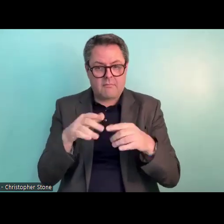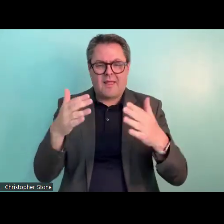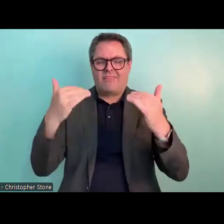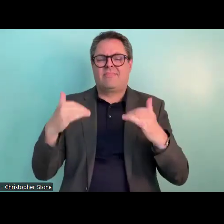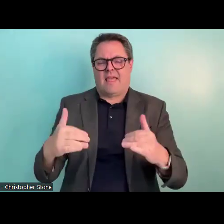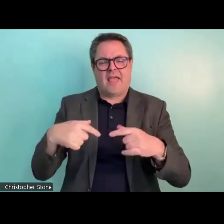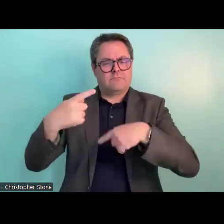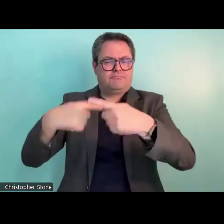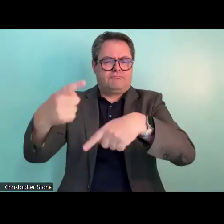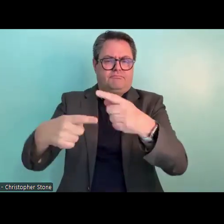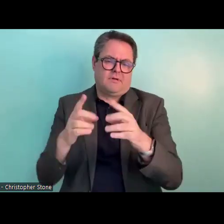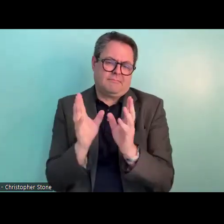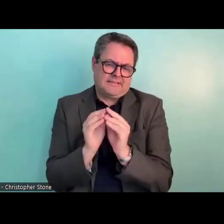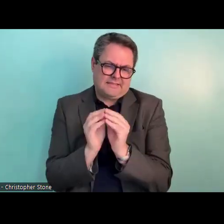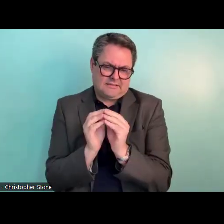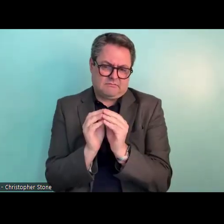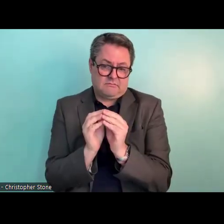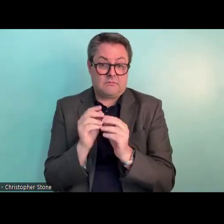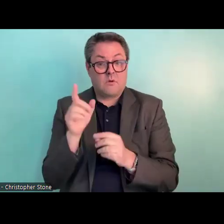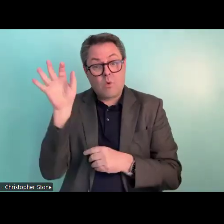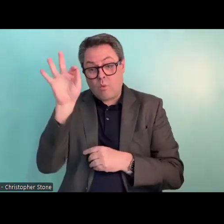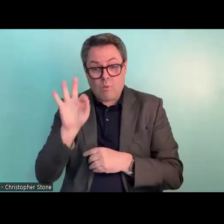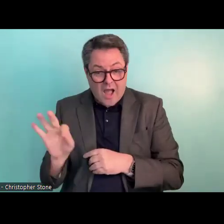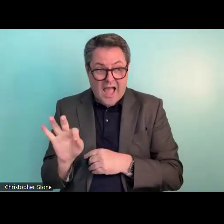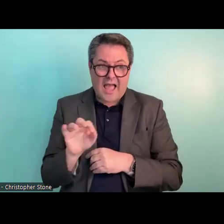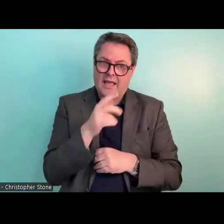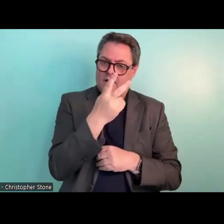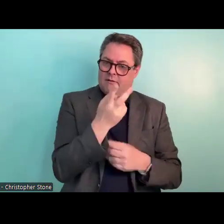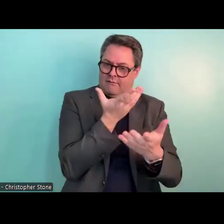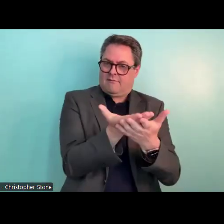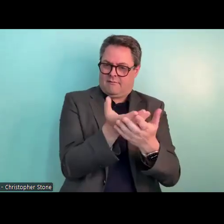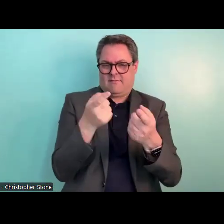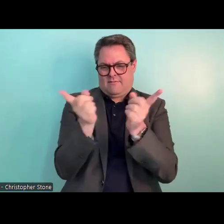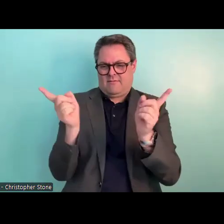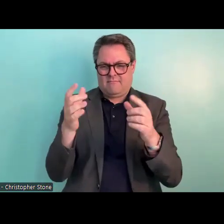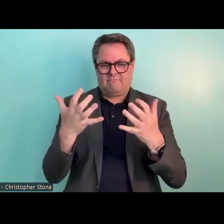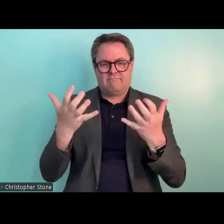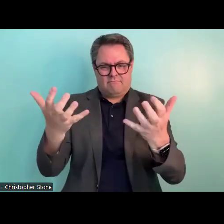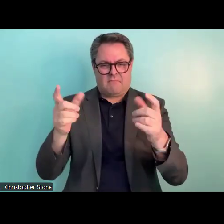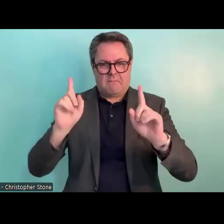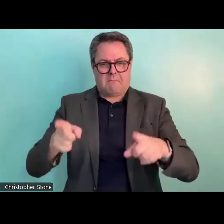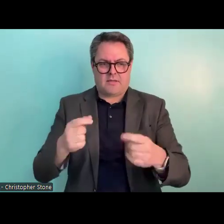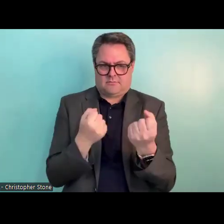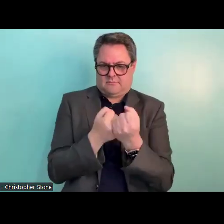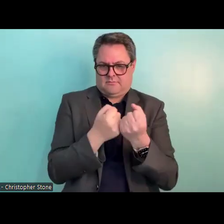and see whether those 2 national members are accepted, and then we will continue with the rest of the meeting. And the reason for